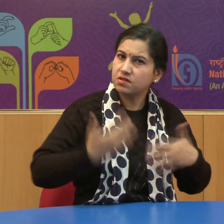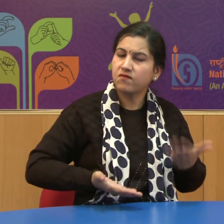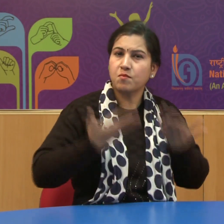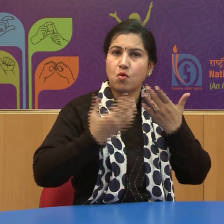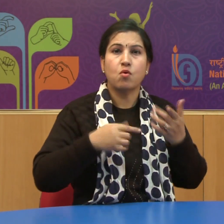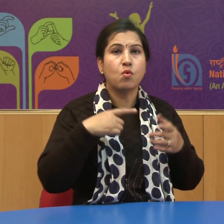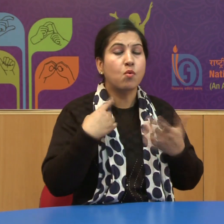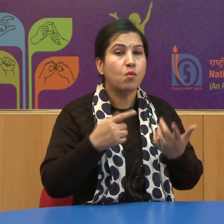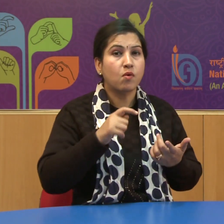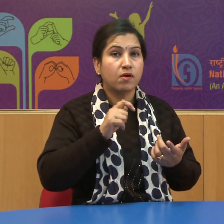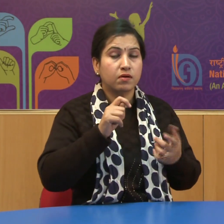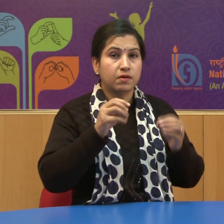and zamindars